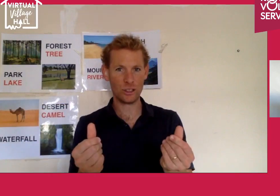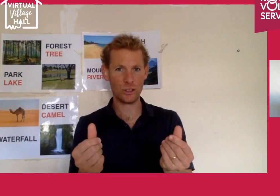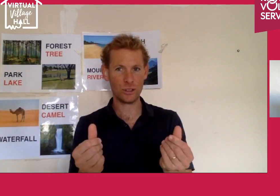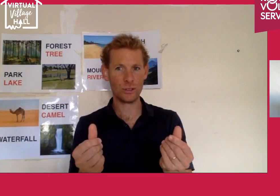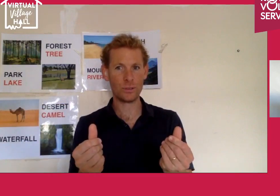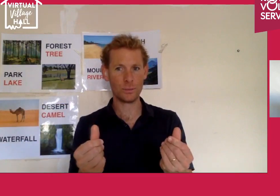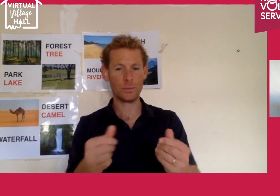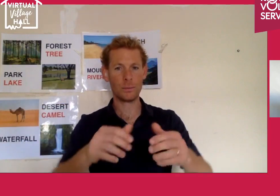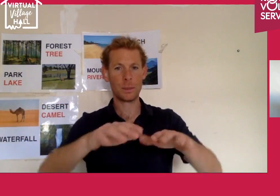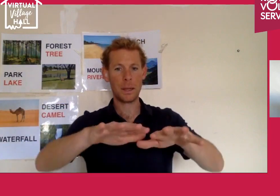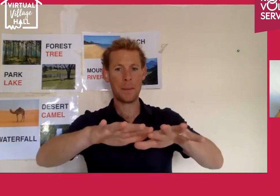Beach.